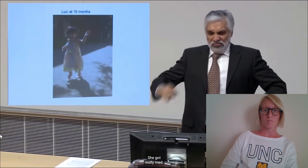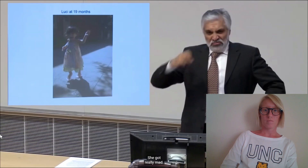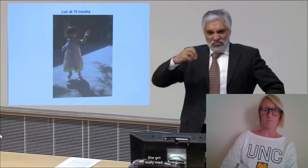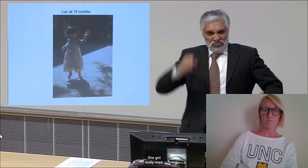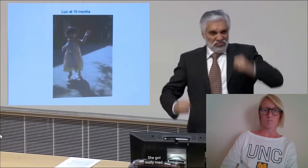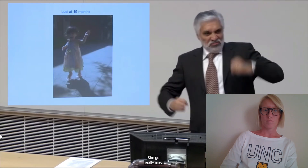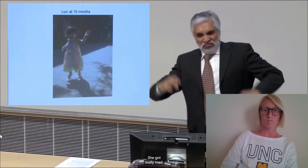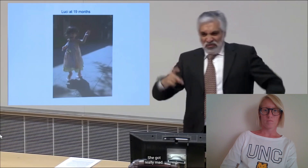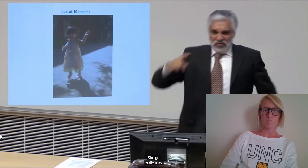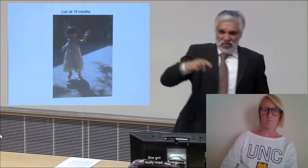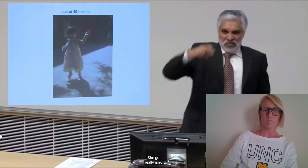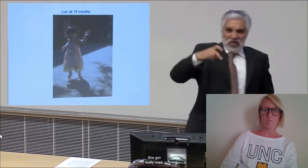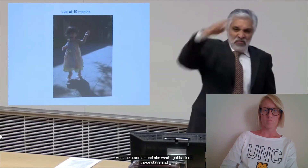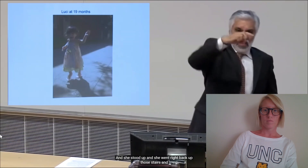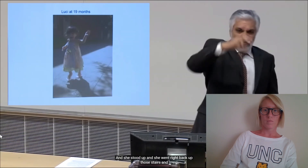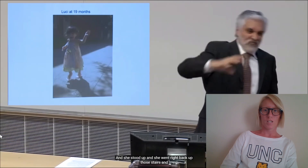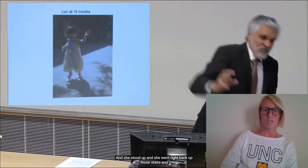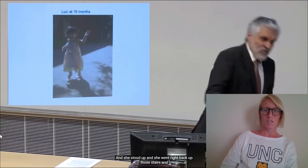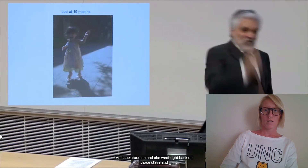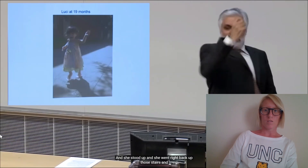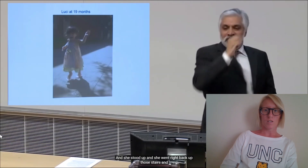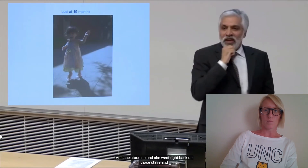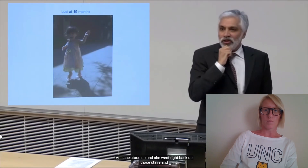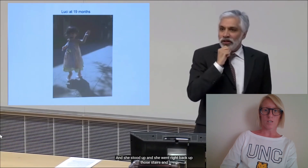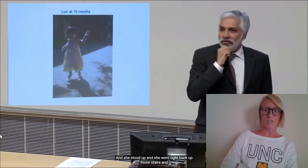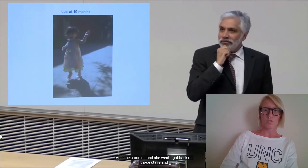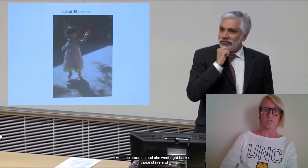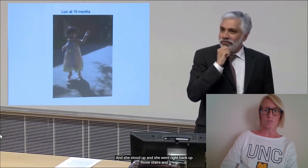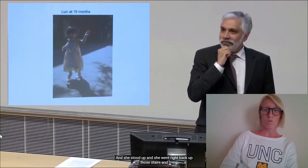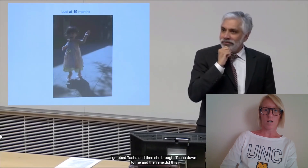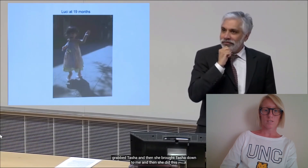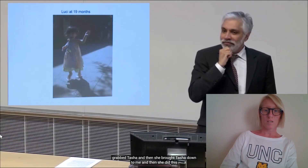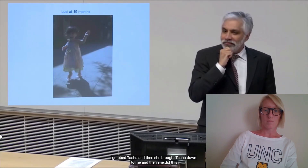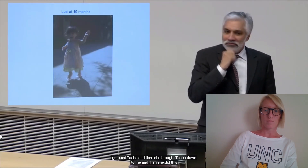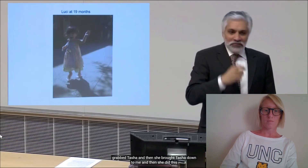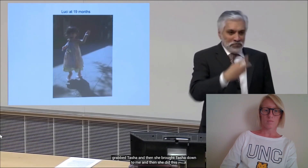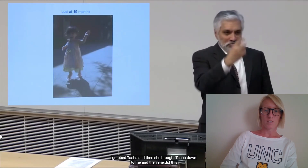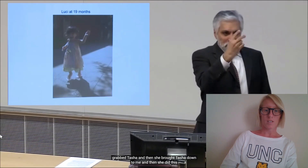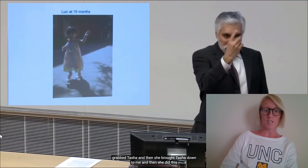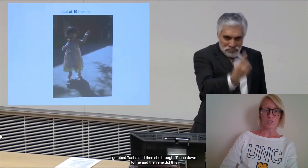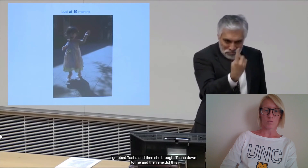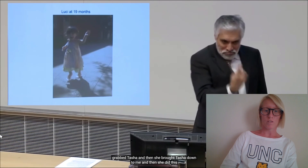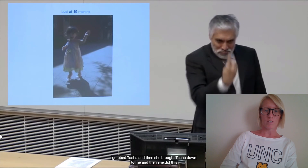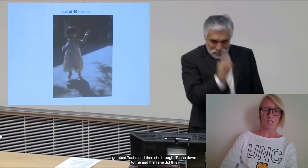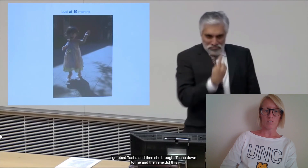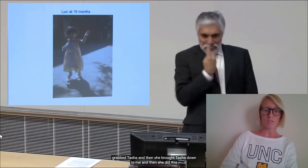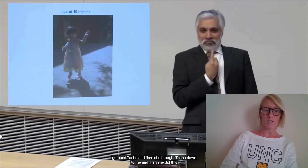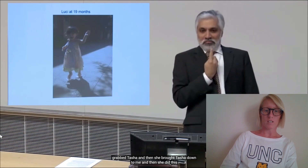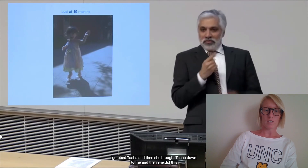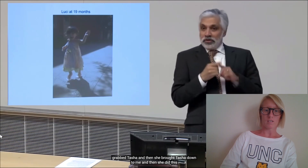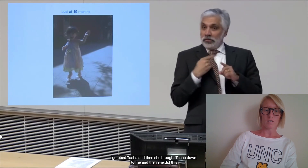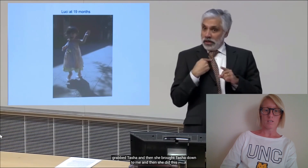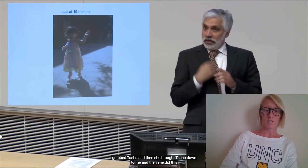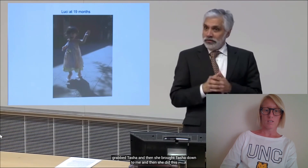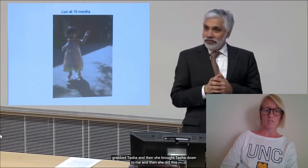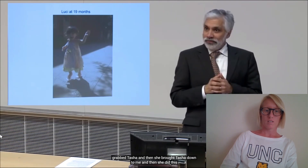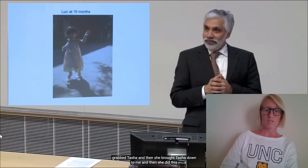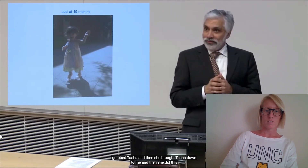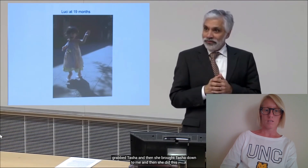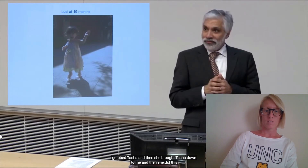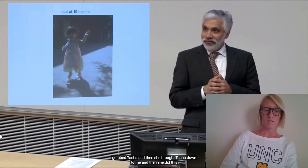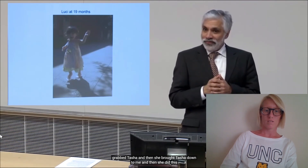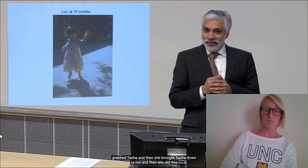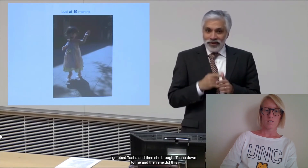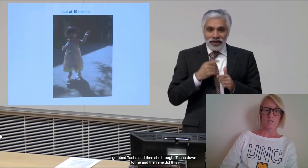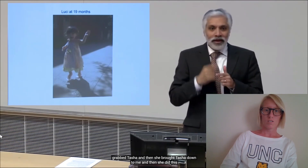did next. She got really mad, and she stood up and she went right back up those stairs and grabbed Tasha. And then she brought Tasha down with